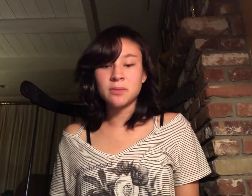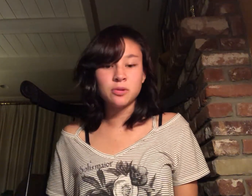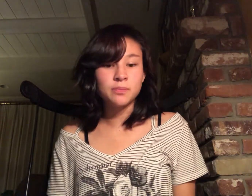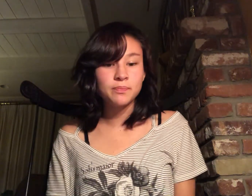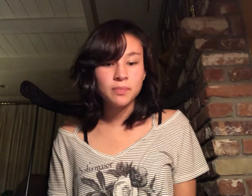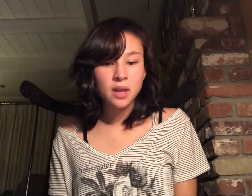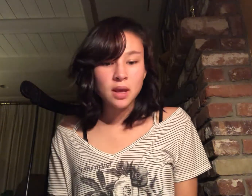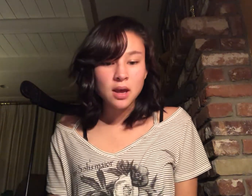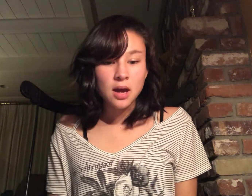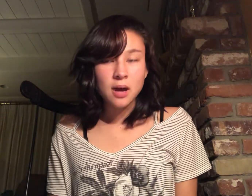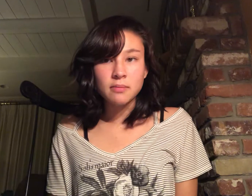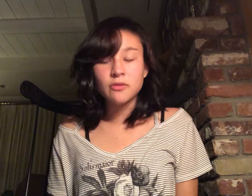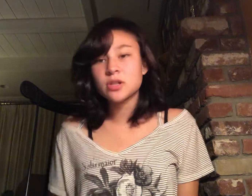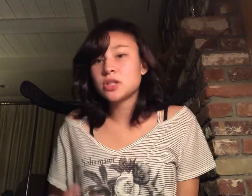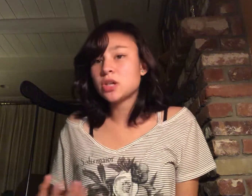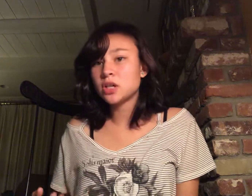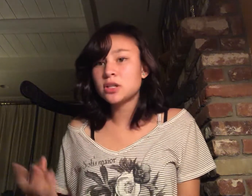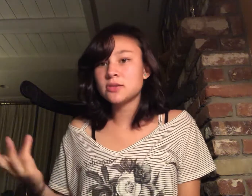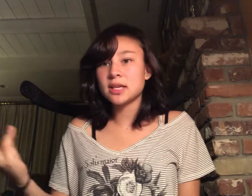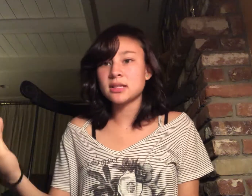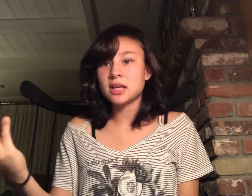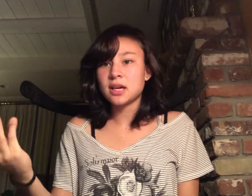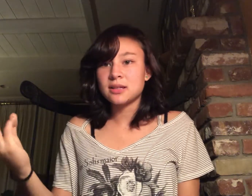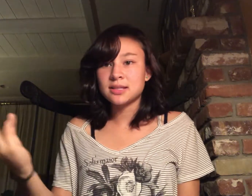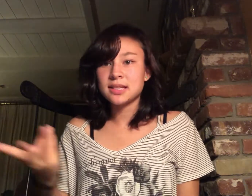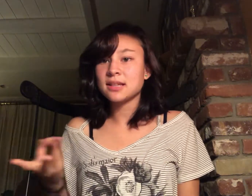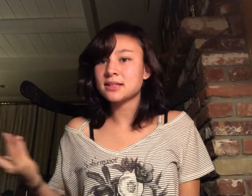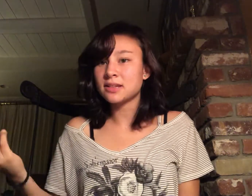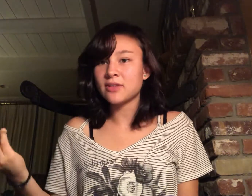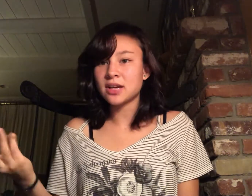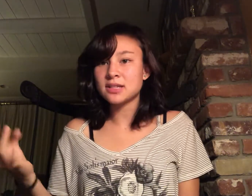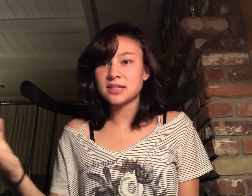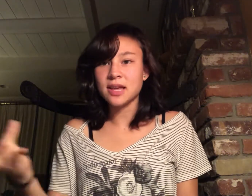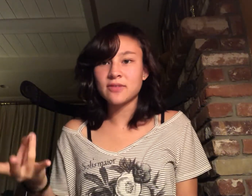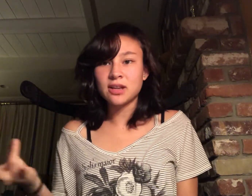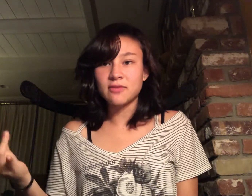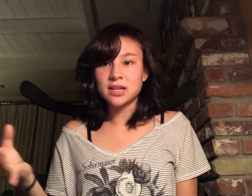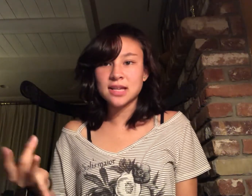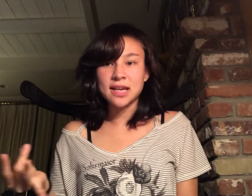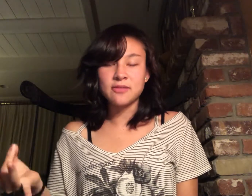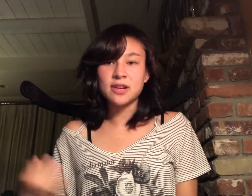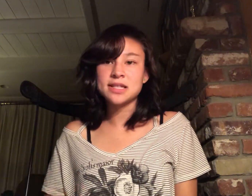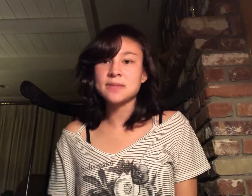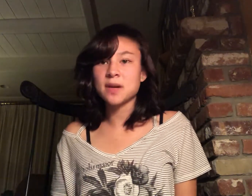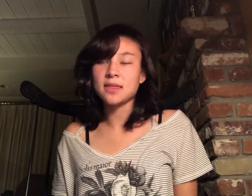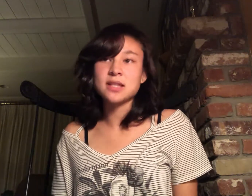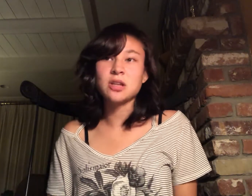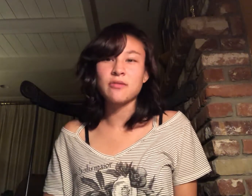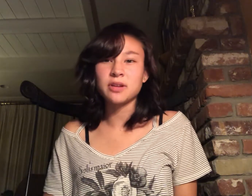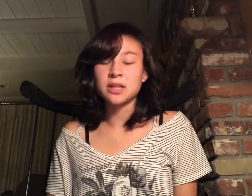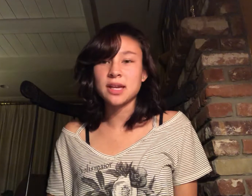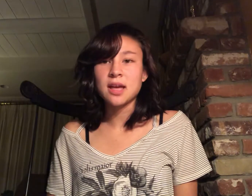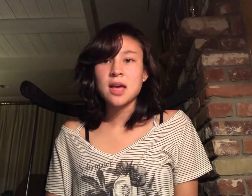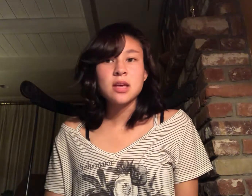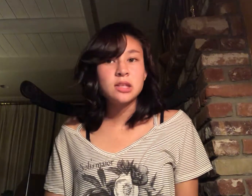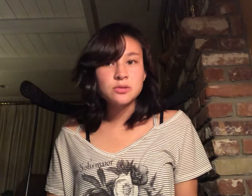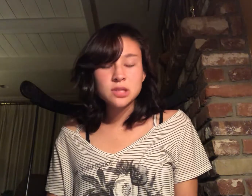people. Of course, you could use it, 6 of us, 7 of us, 8 of us, but that's not really used